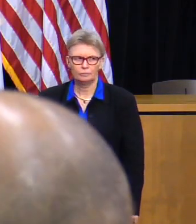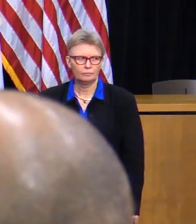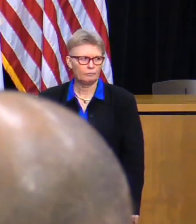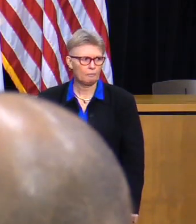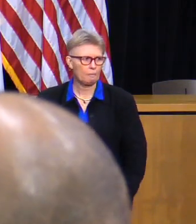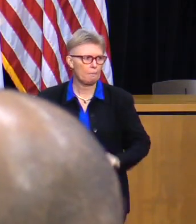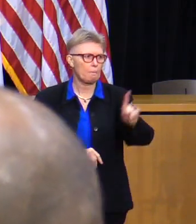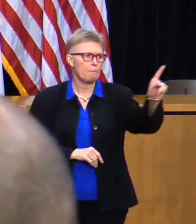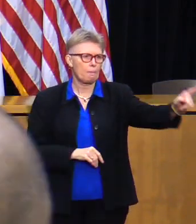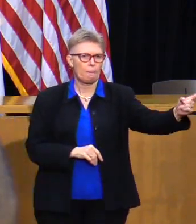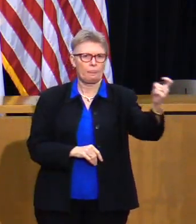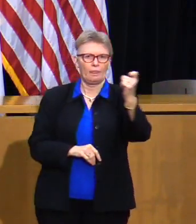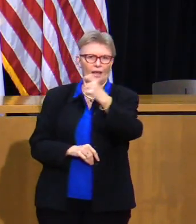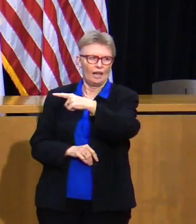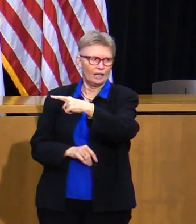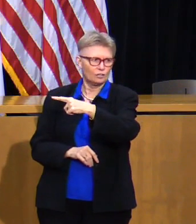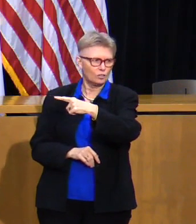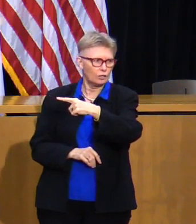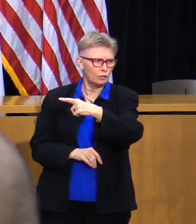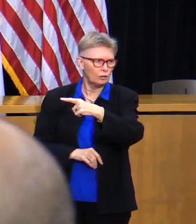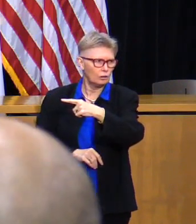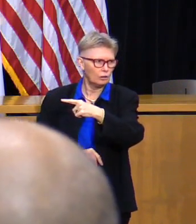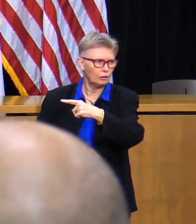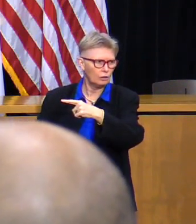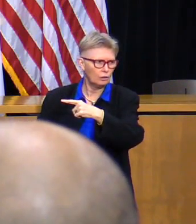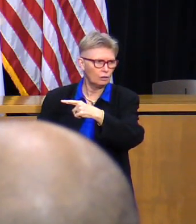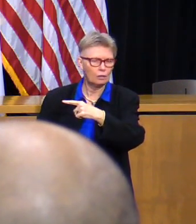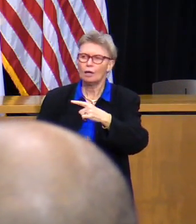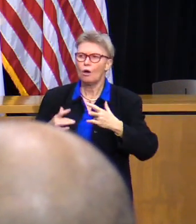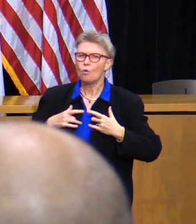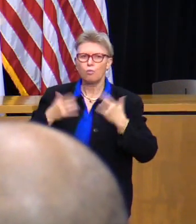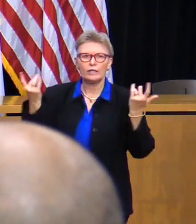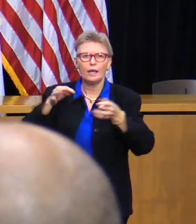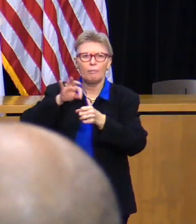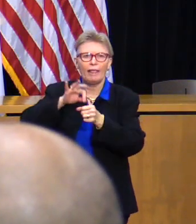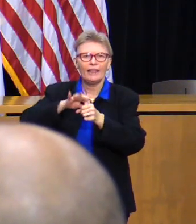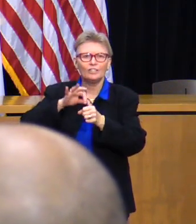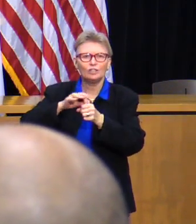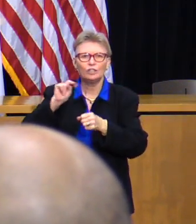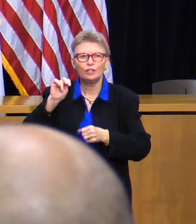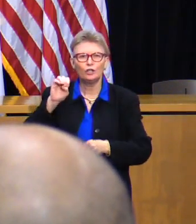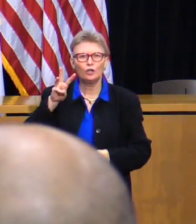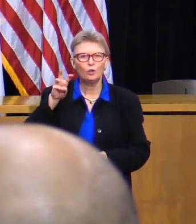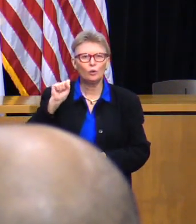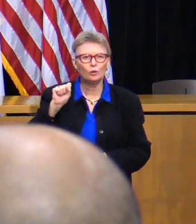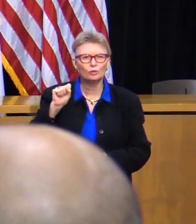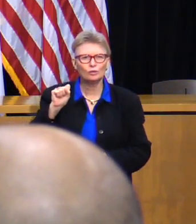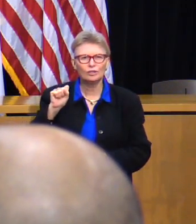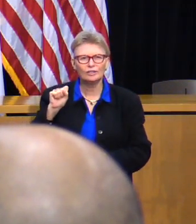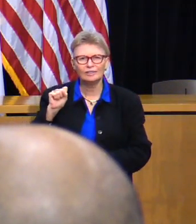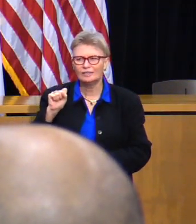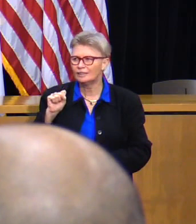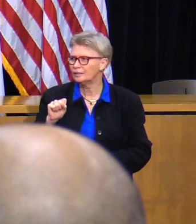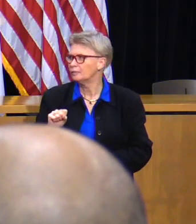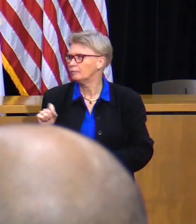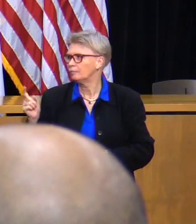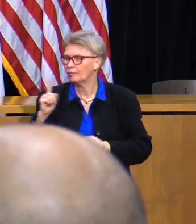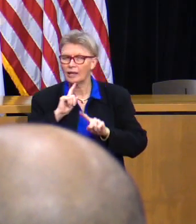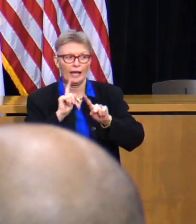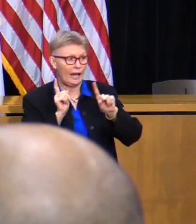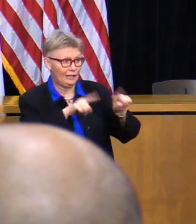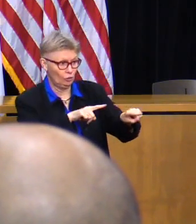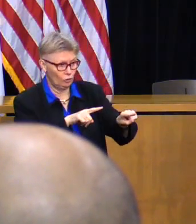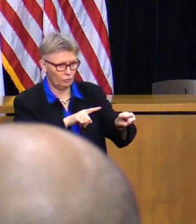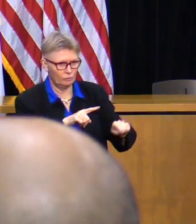What are you hearing from customers with the election? Everything going well? So far, the